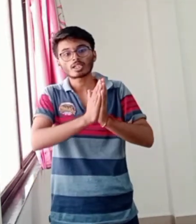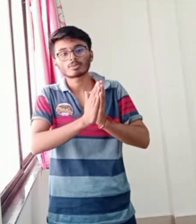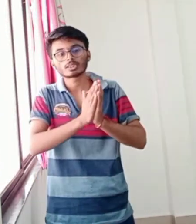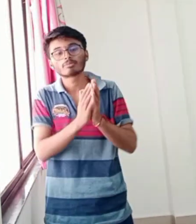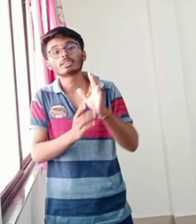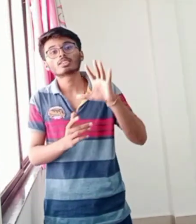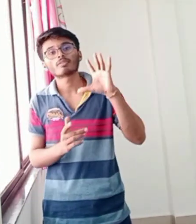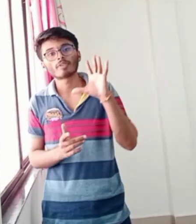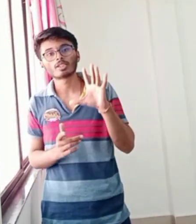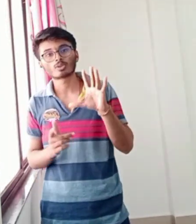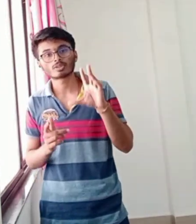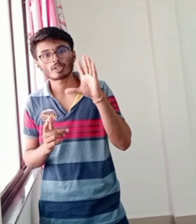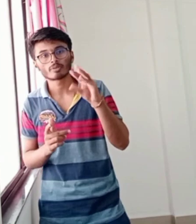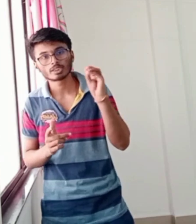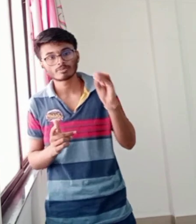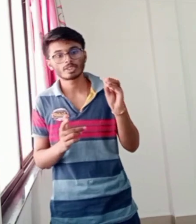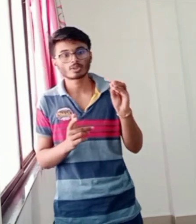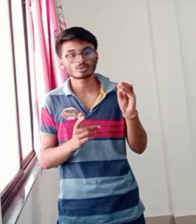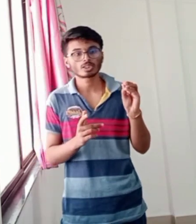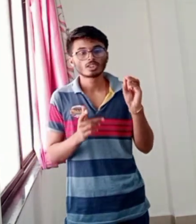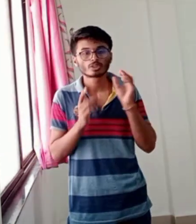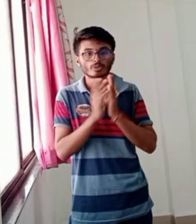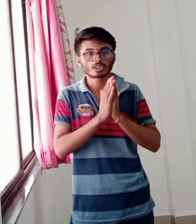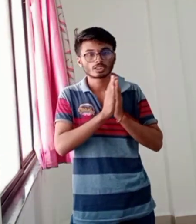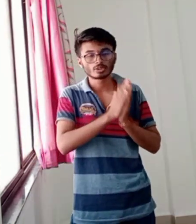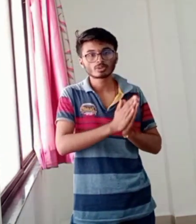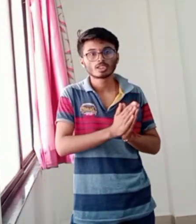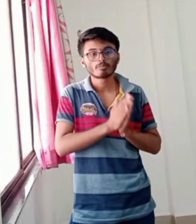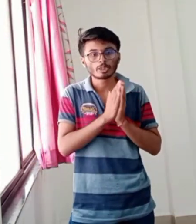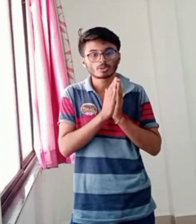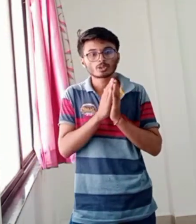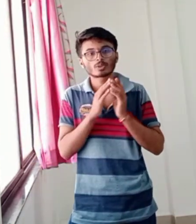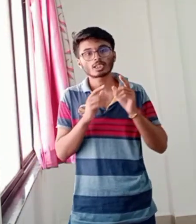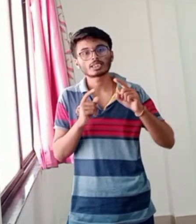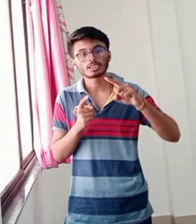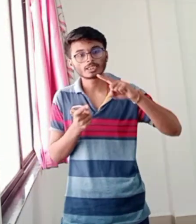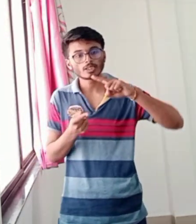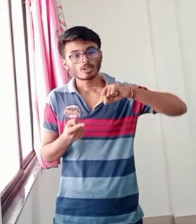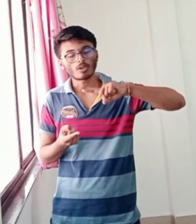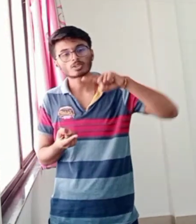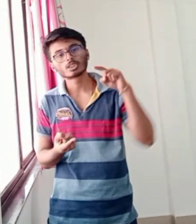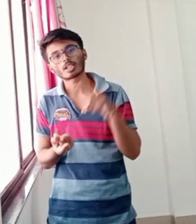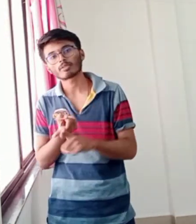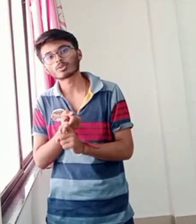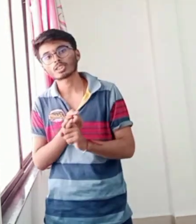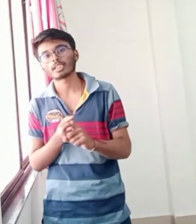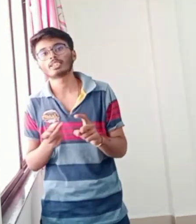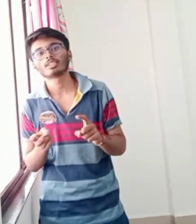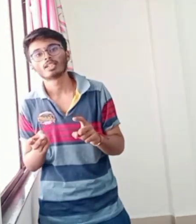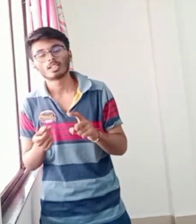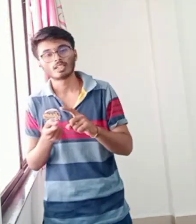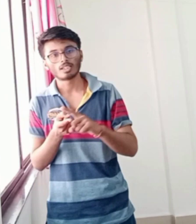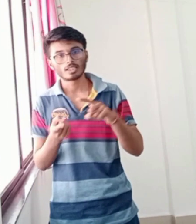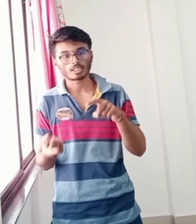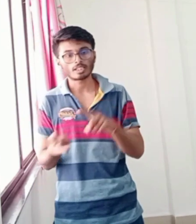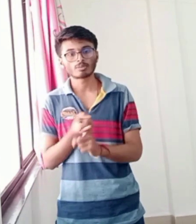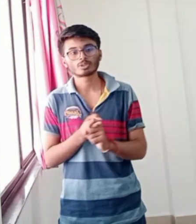5 carbons means pentose. 5 means pentose sugar is used. Pentose sugar like a deoxyribose and ribose sugar.